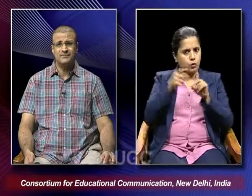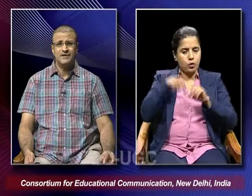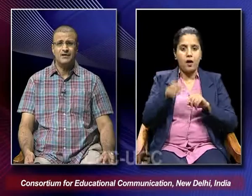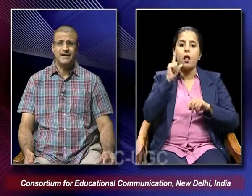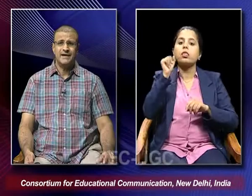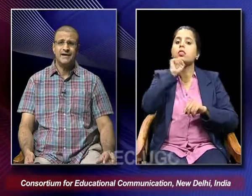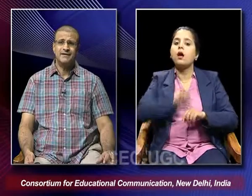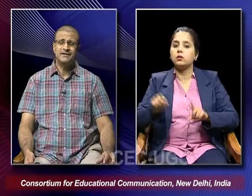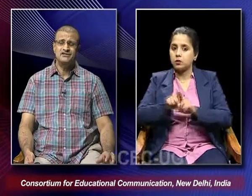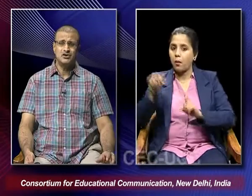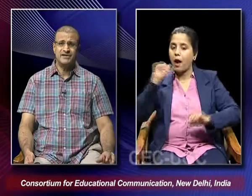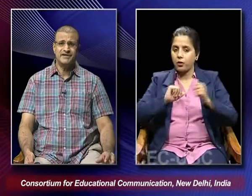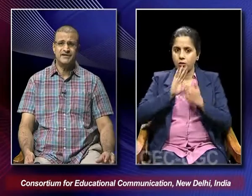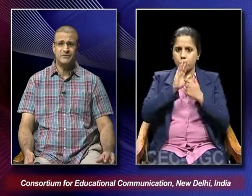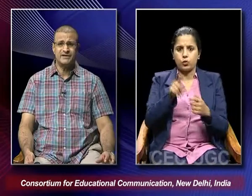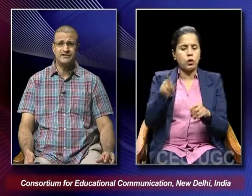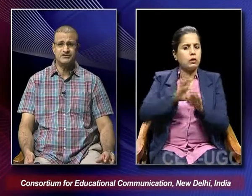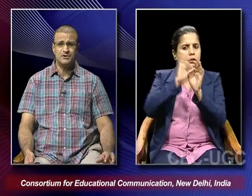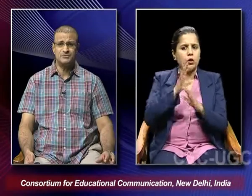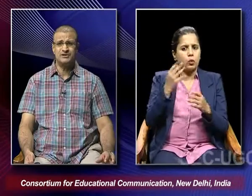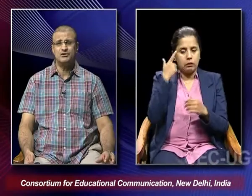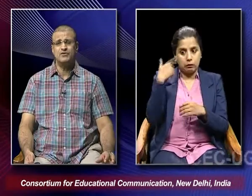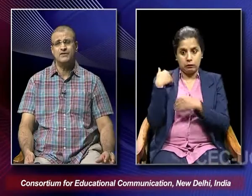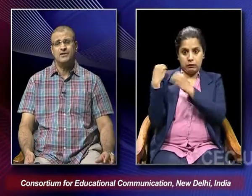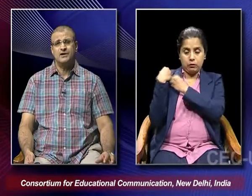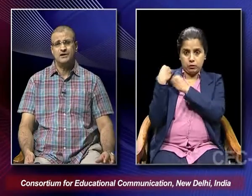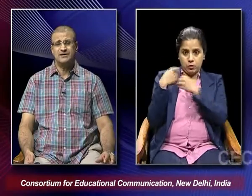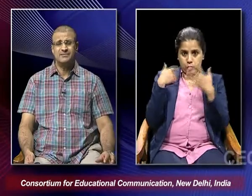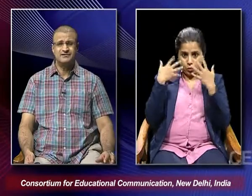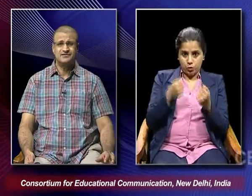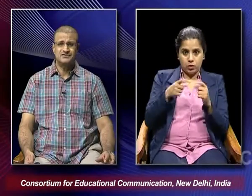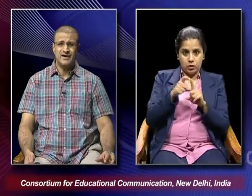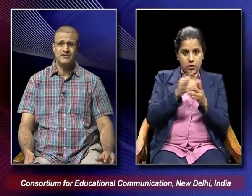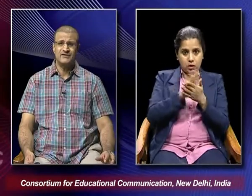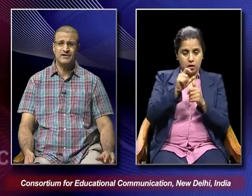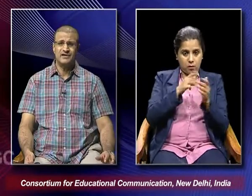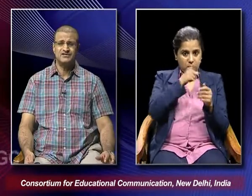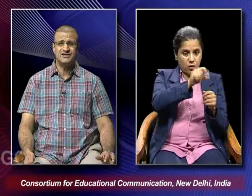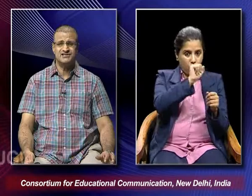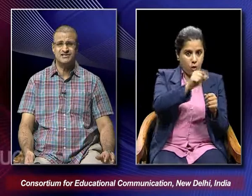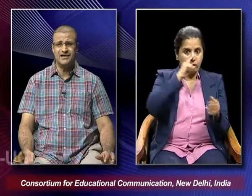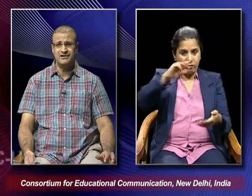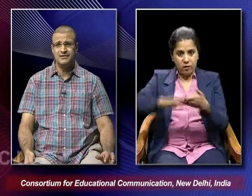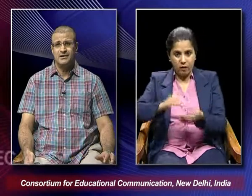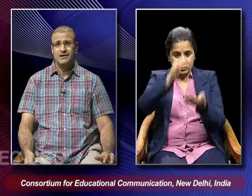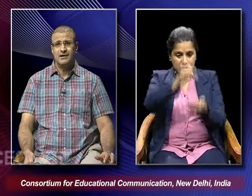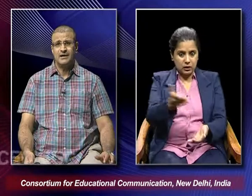grandfather, and he is not ready to take the responsibility of Dharmendra's wife as well as the